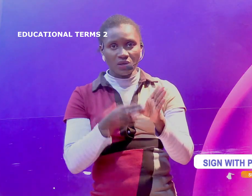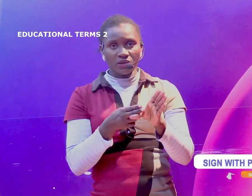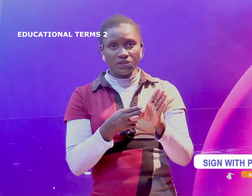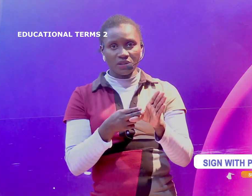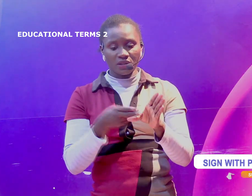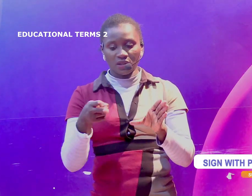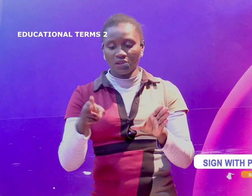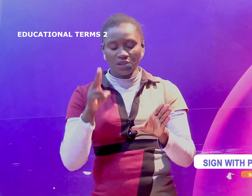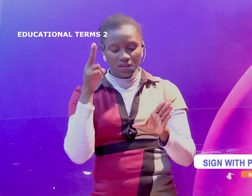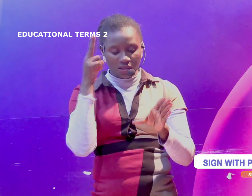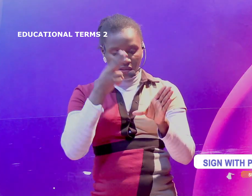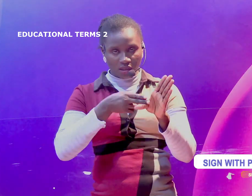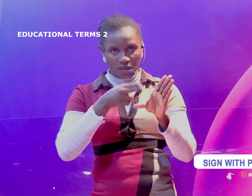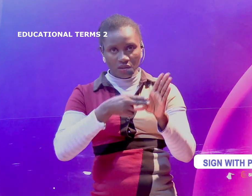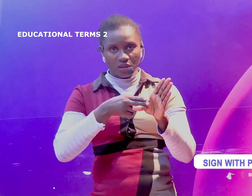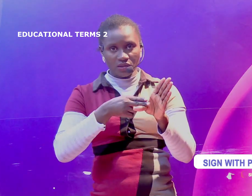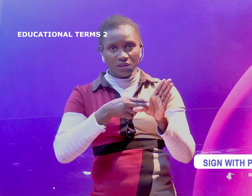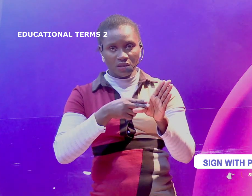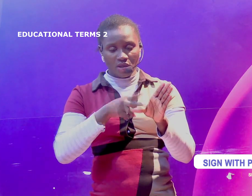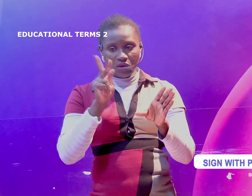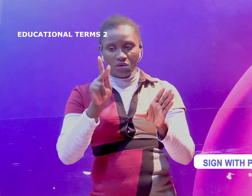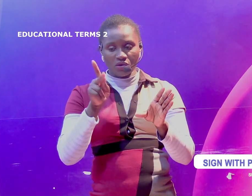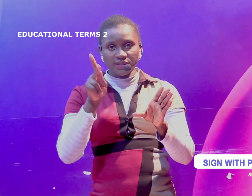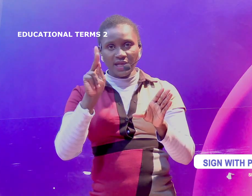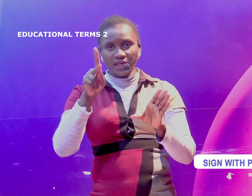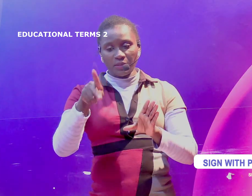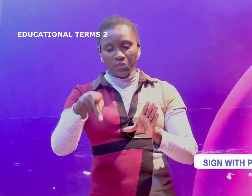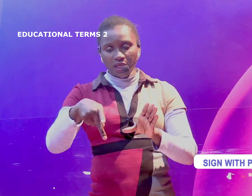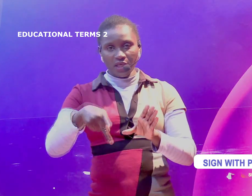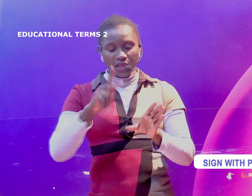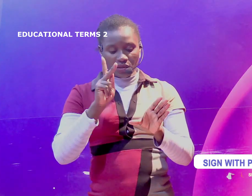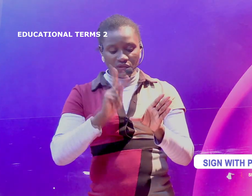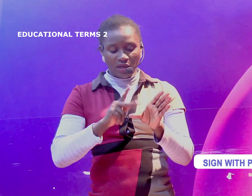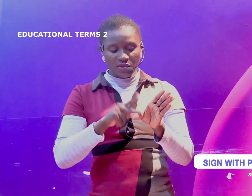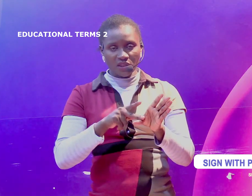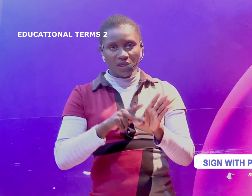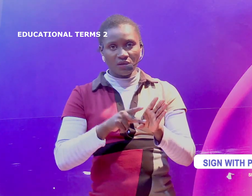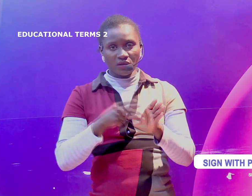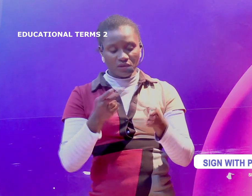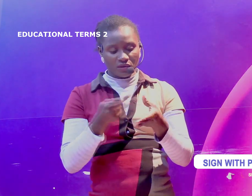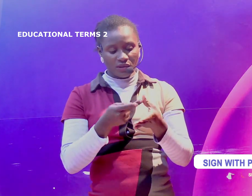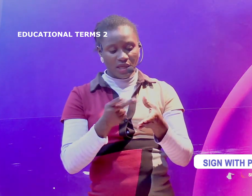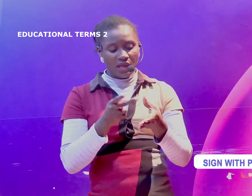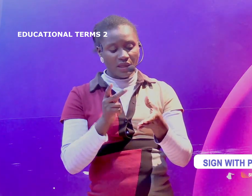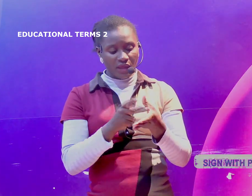psychology, like this, psychology. Or using a letter P, you tap it here on the other thumbnail.